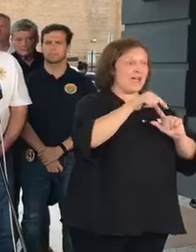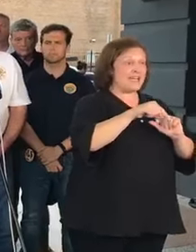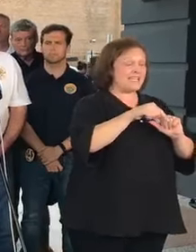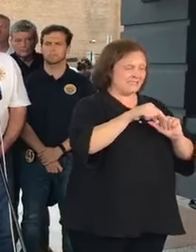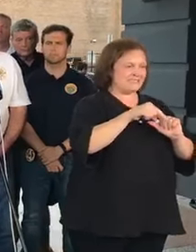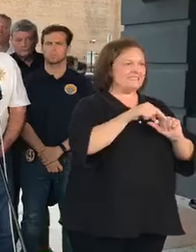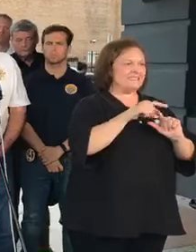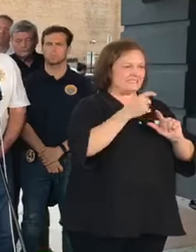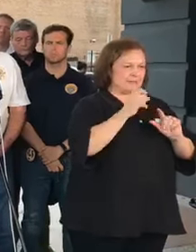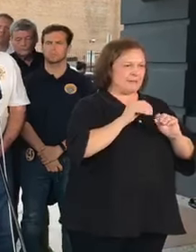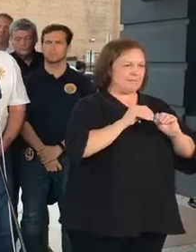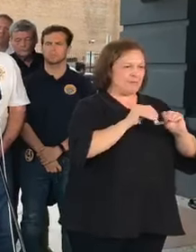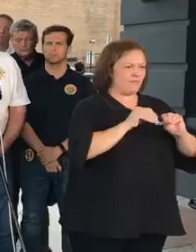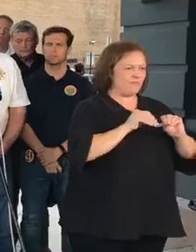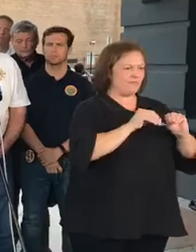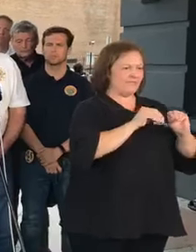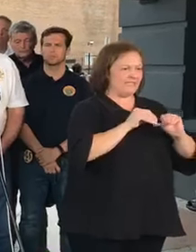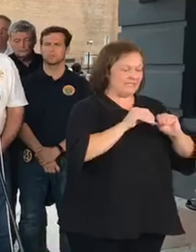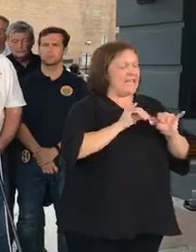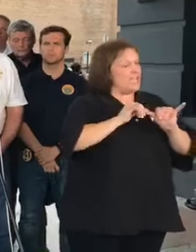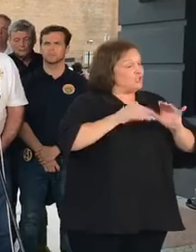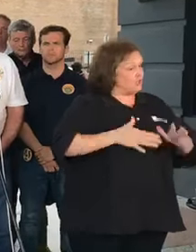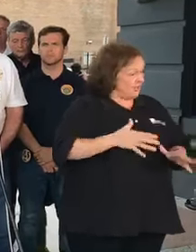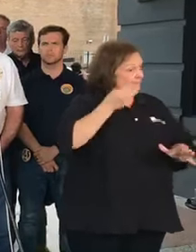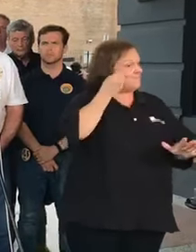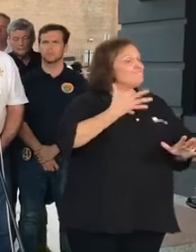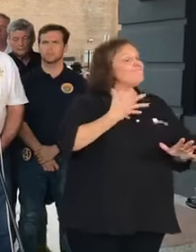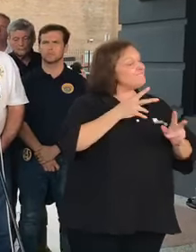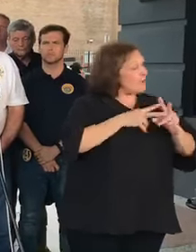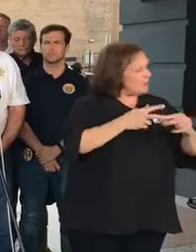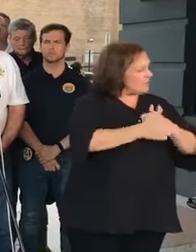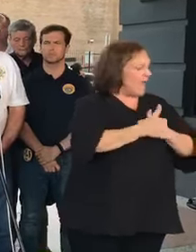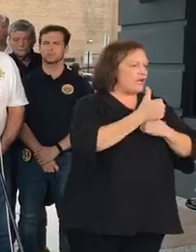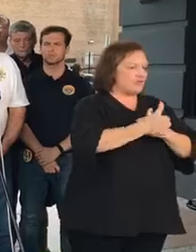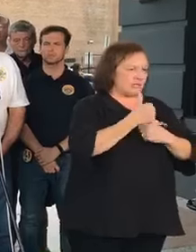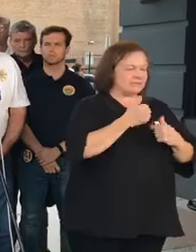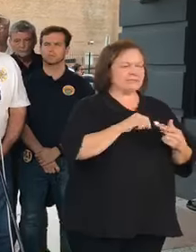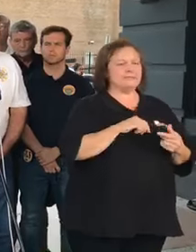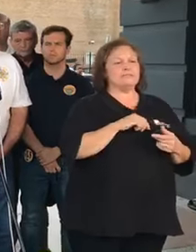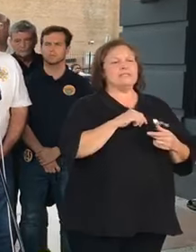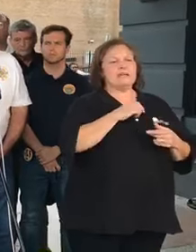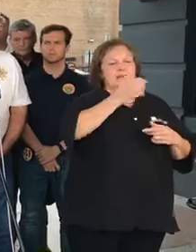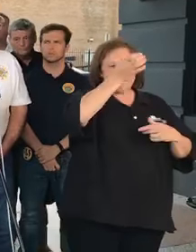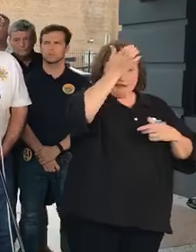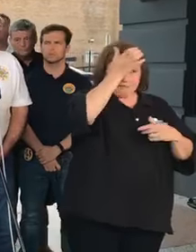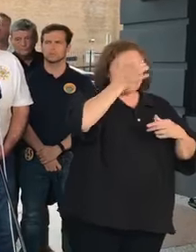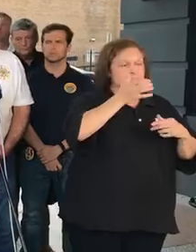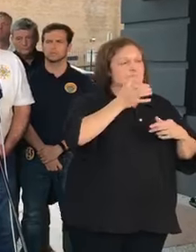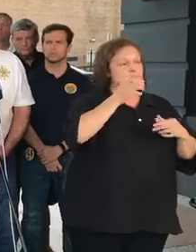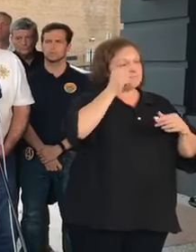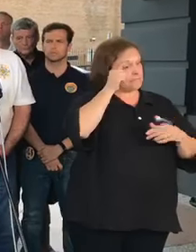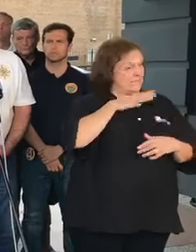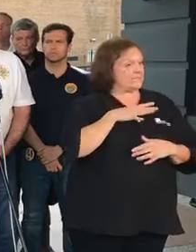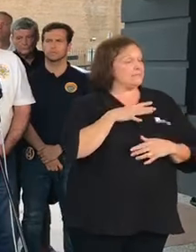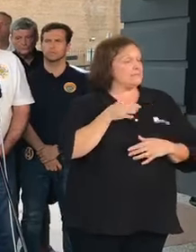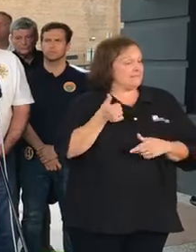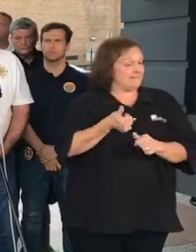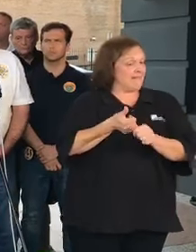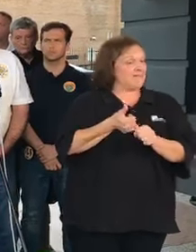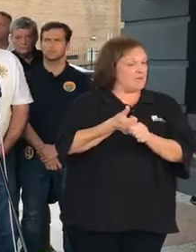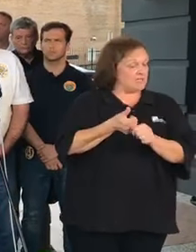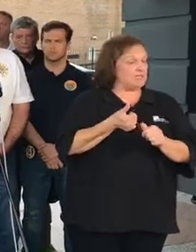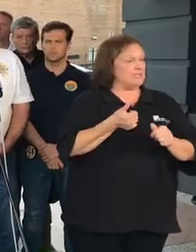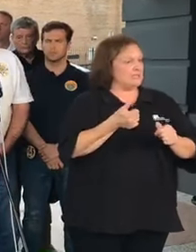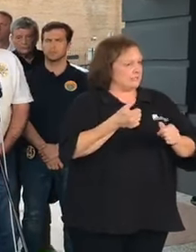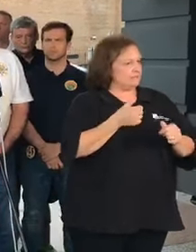The engineers have told us so. Firefighters are taking measured risk to get their